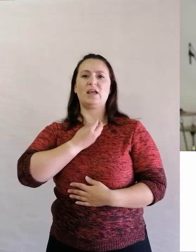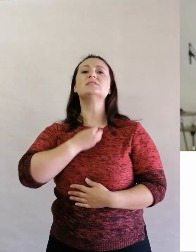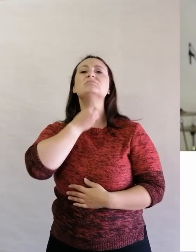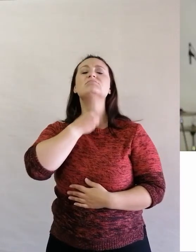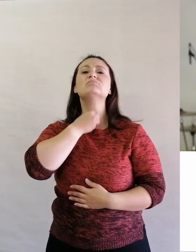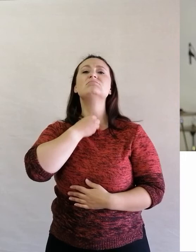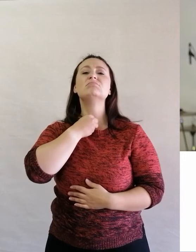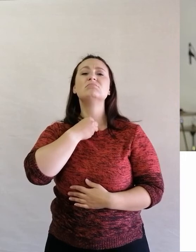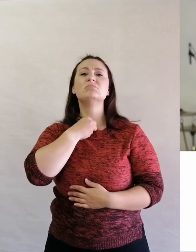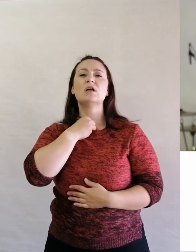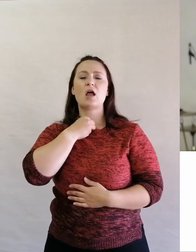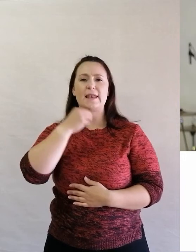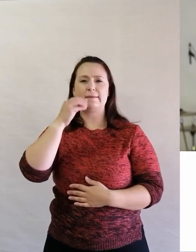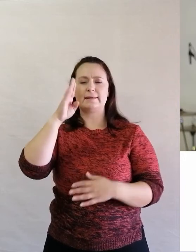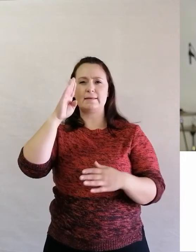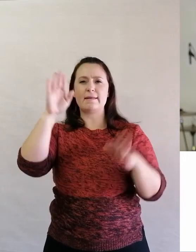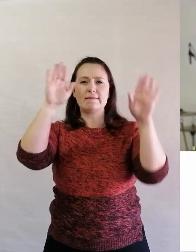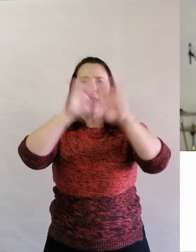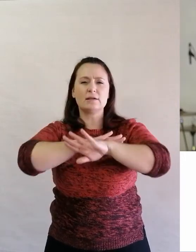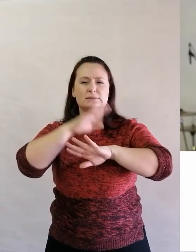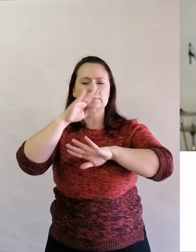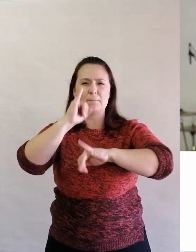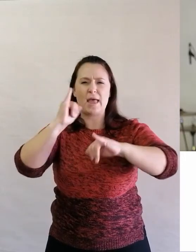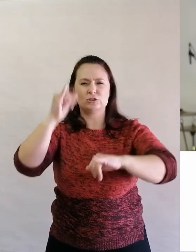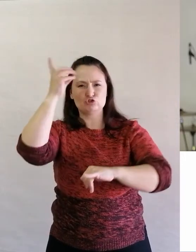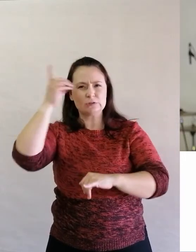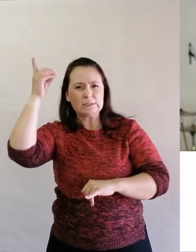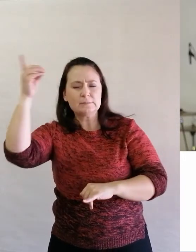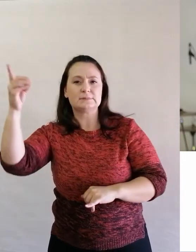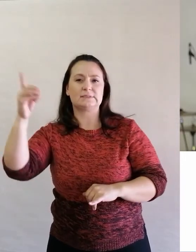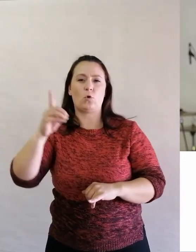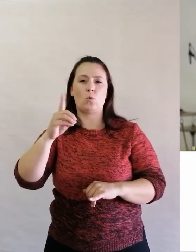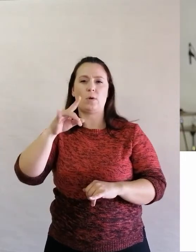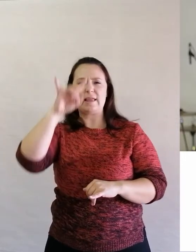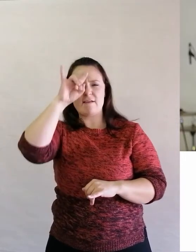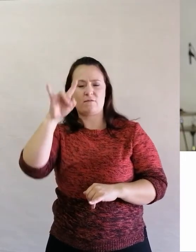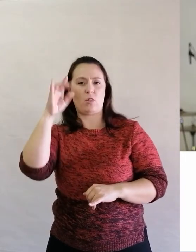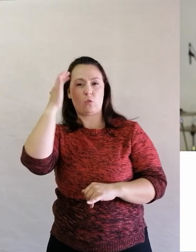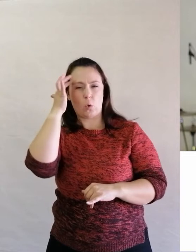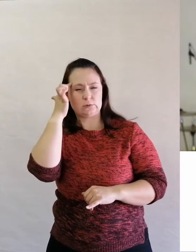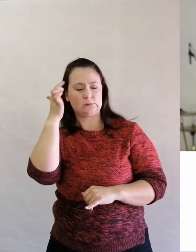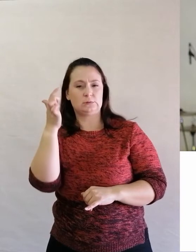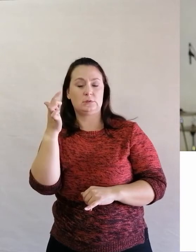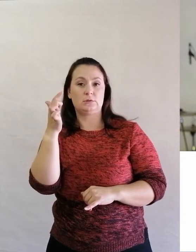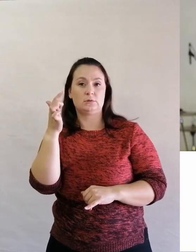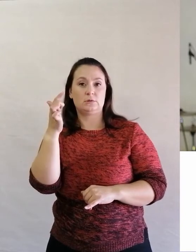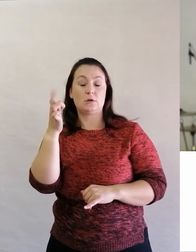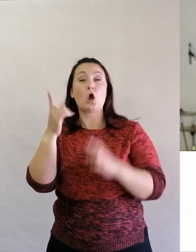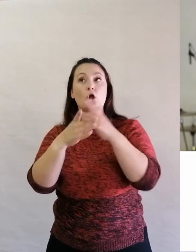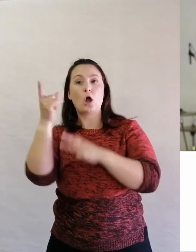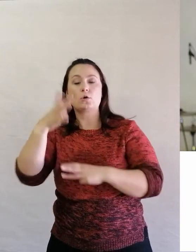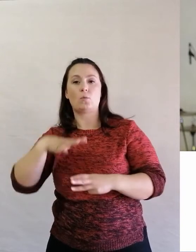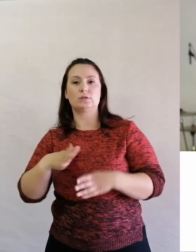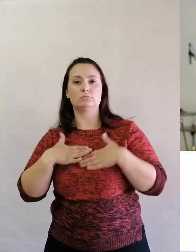and even nightmares or demonic thoughts. I feel as well, like Josh said right at the beginning, that God wants to comfort the brokenhearted.